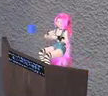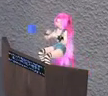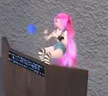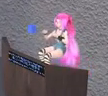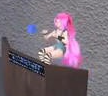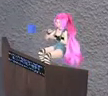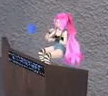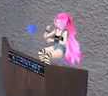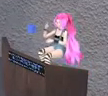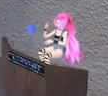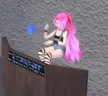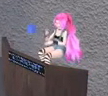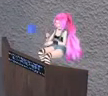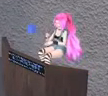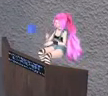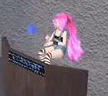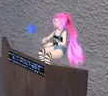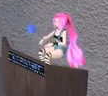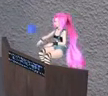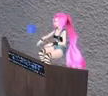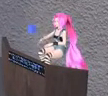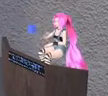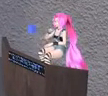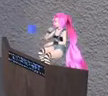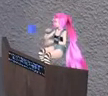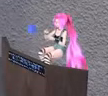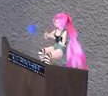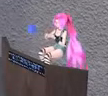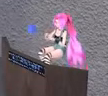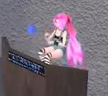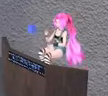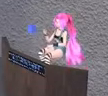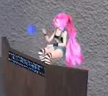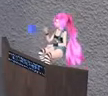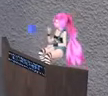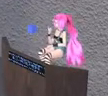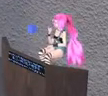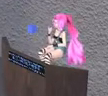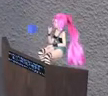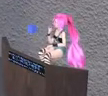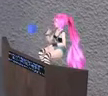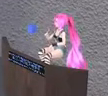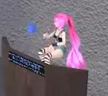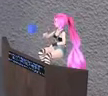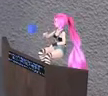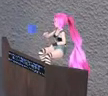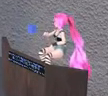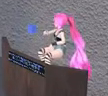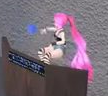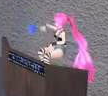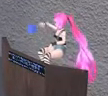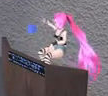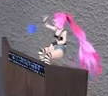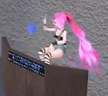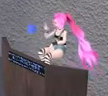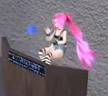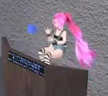gonna try not to interrupt you. We're not gonna be using words like that's wrong or, oh, like that's a really